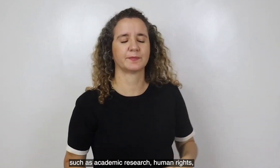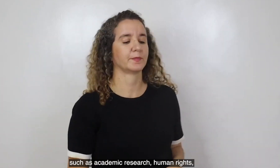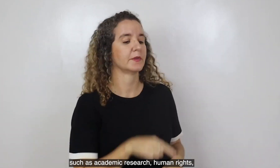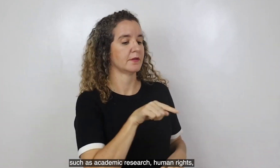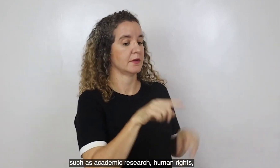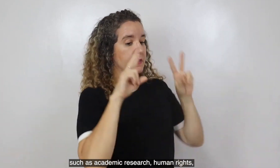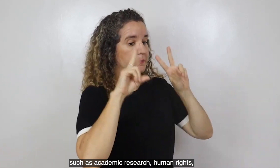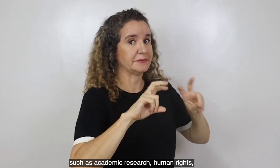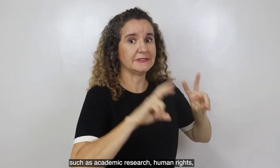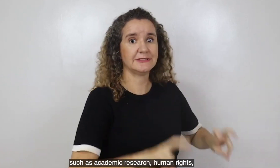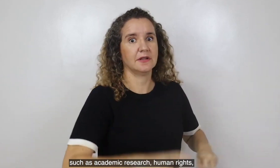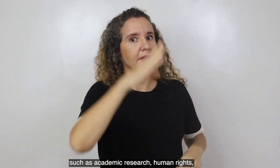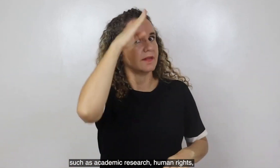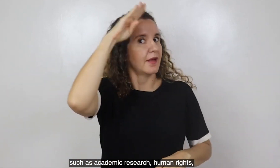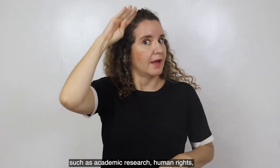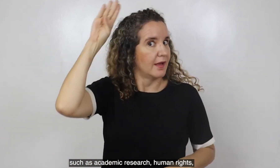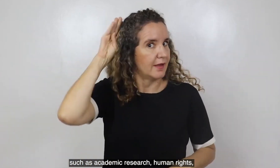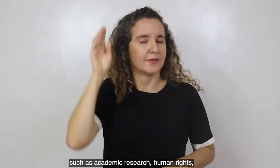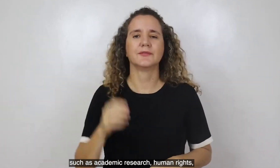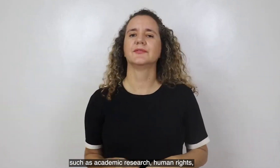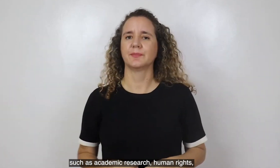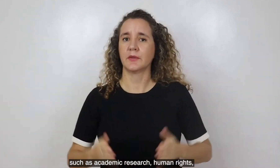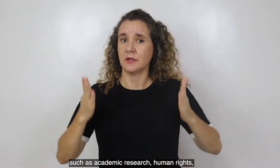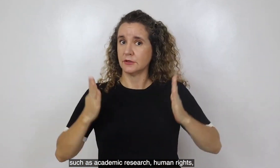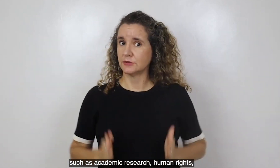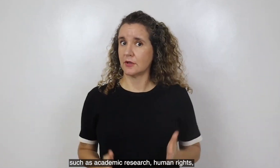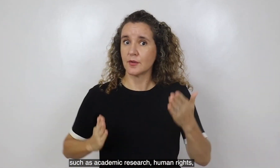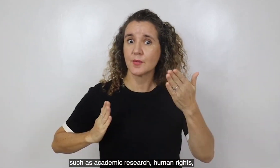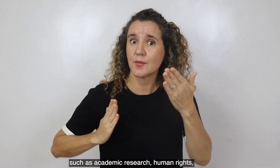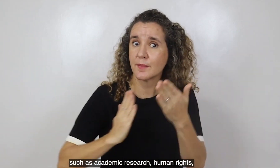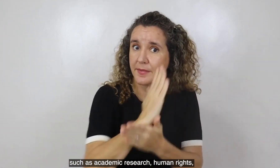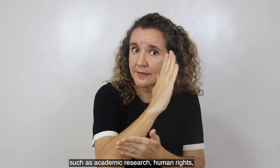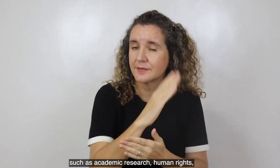research, human rights, culture and art,